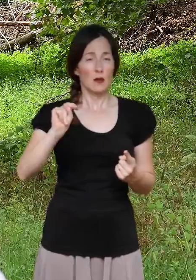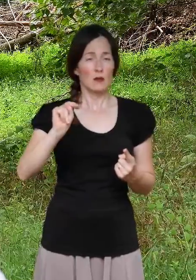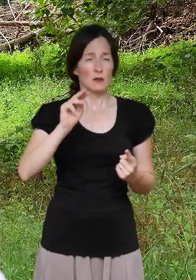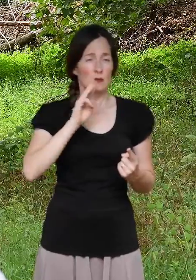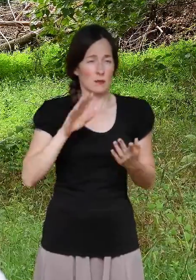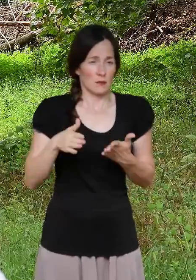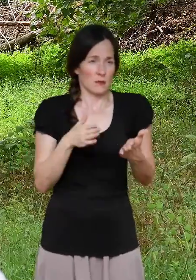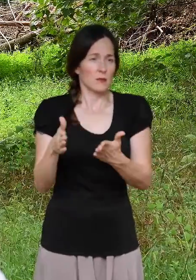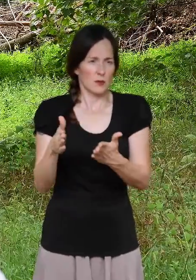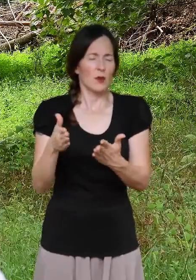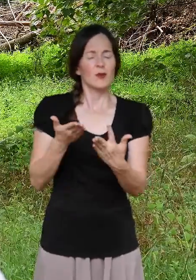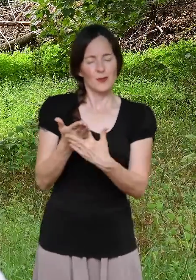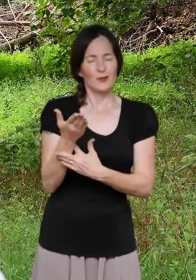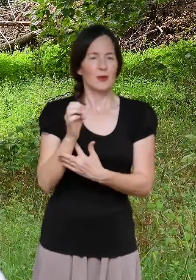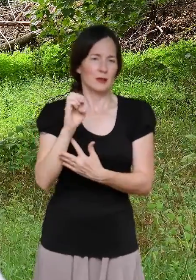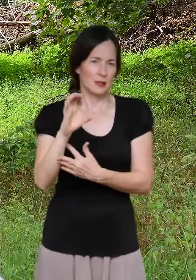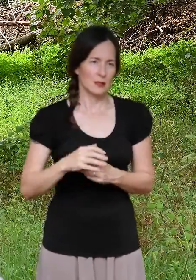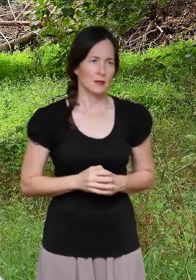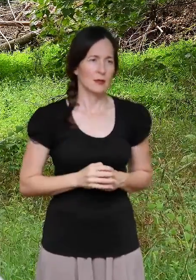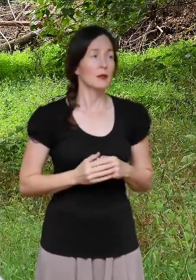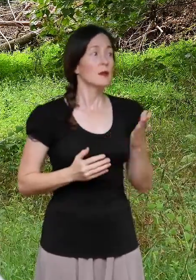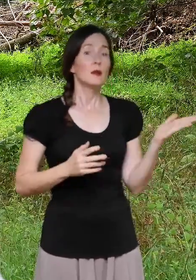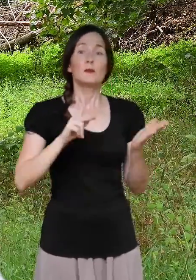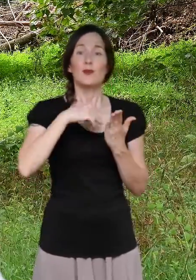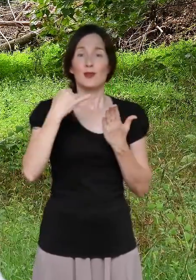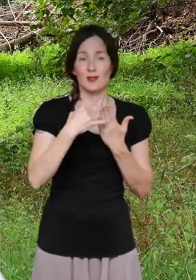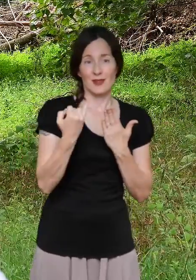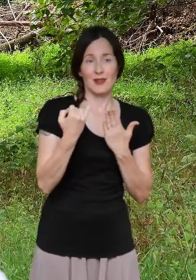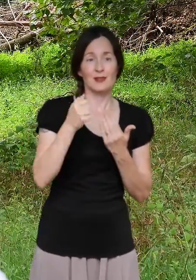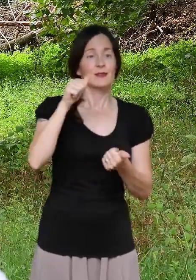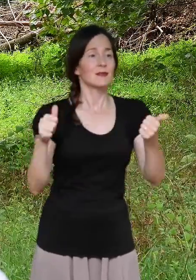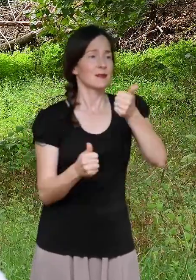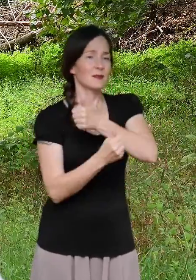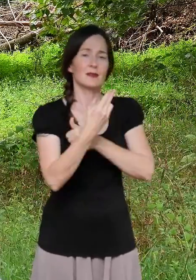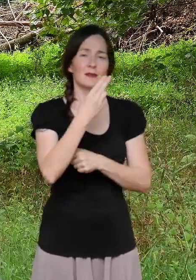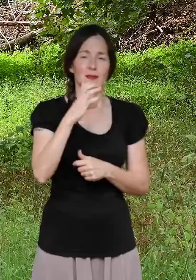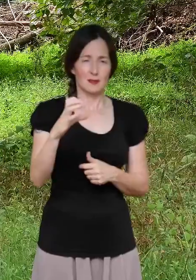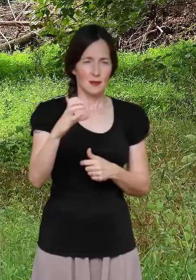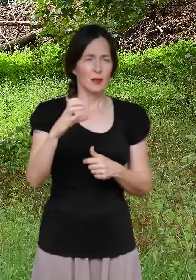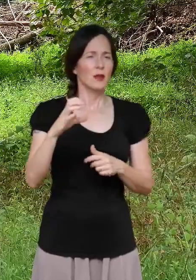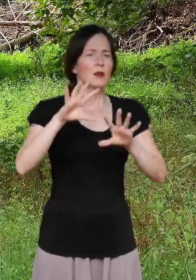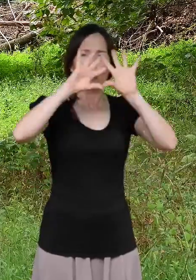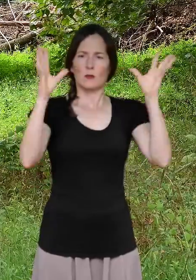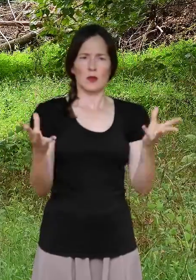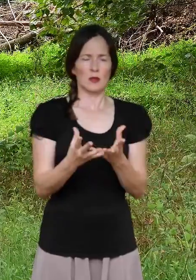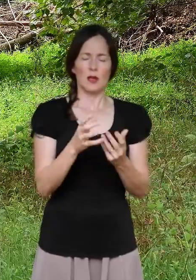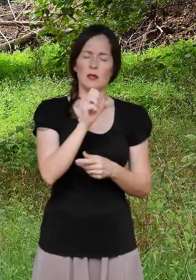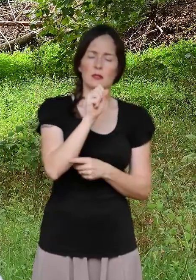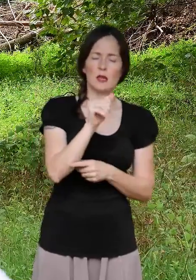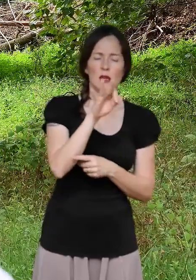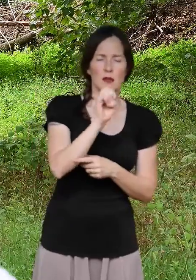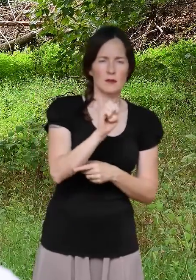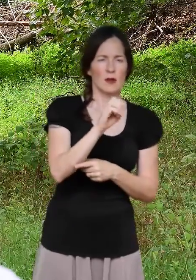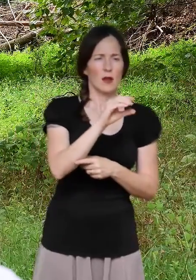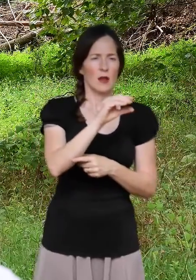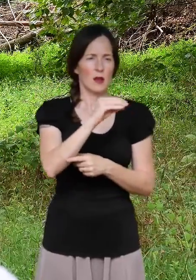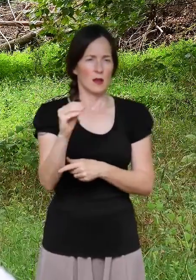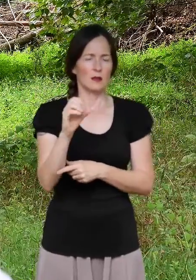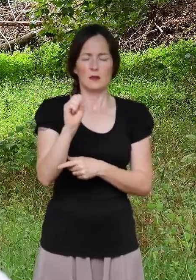City. This project, which is part of Howard County's comprehensive, safe and sound plan for Ellicott